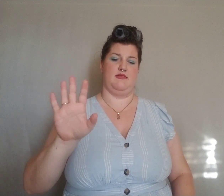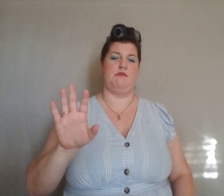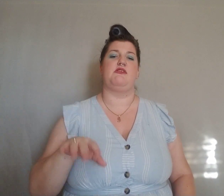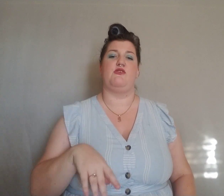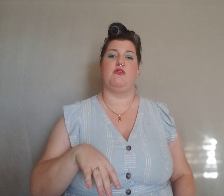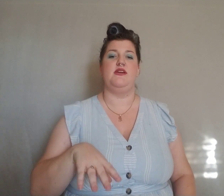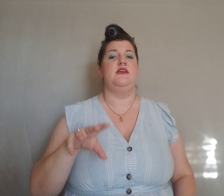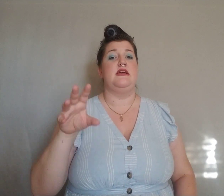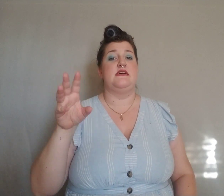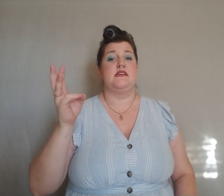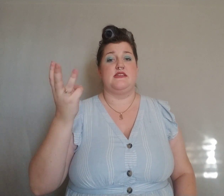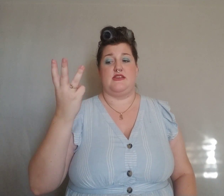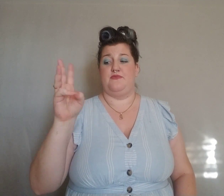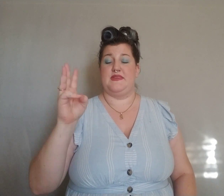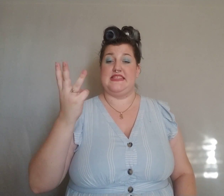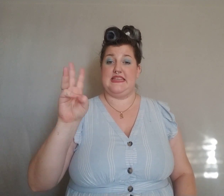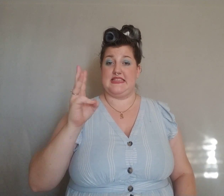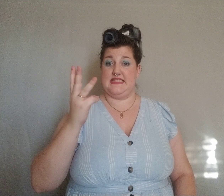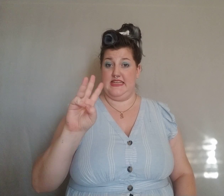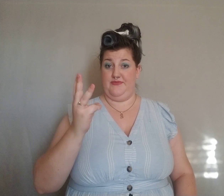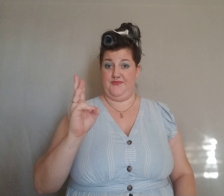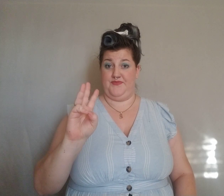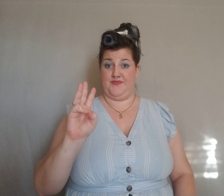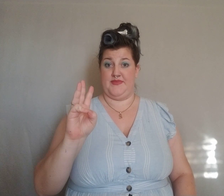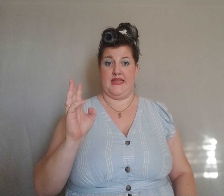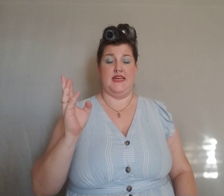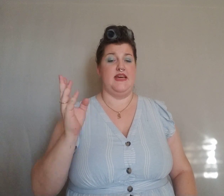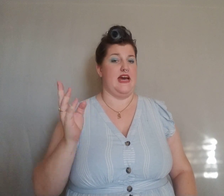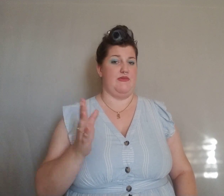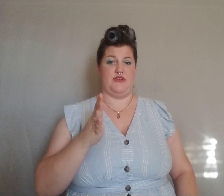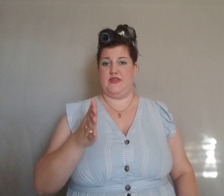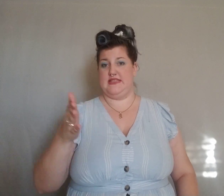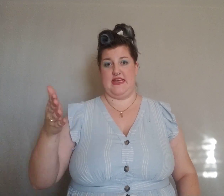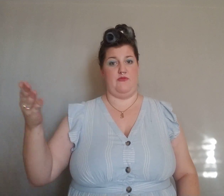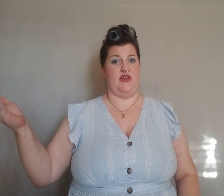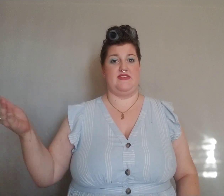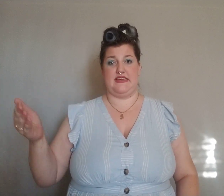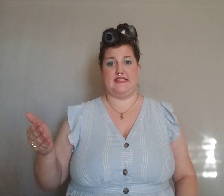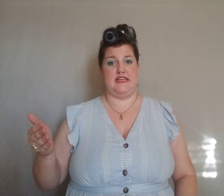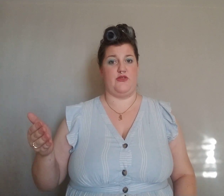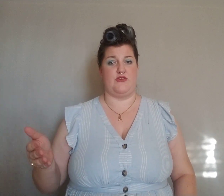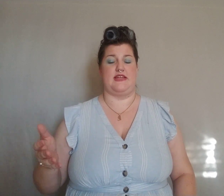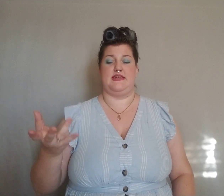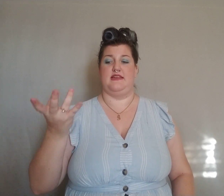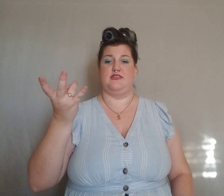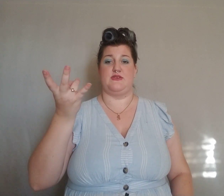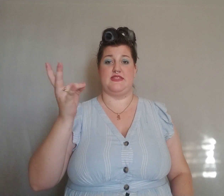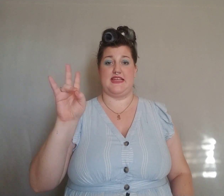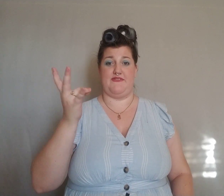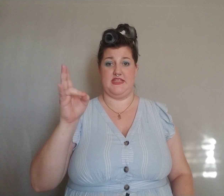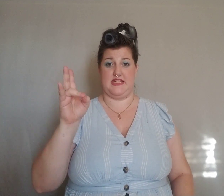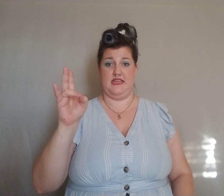coming forward. So 16. And we do the same with 16 through 19. So 17